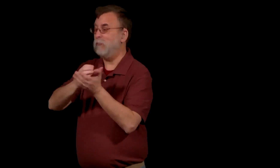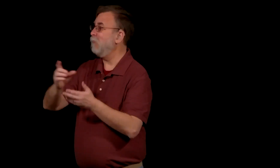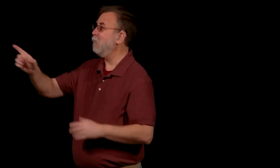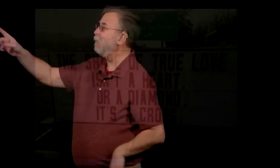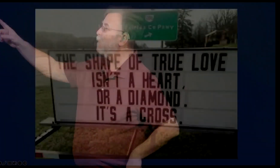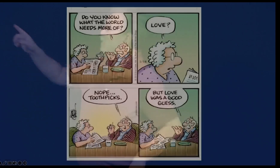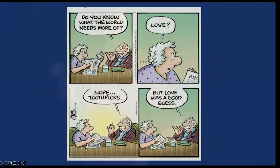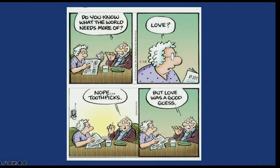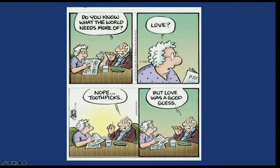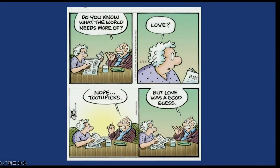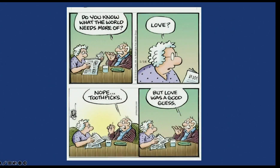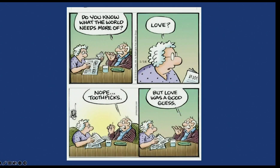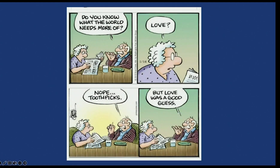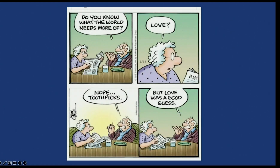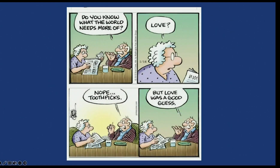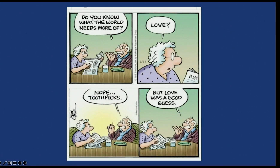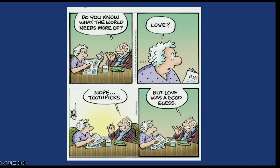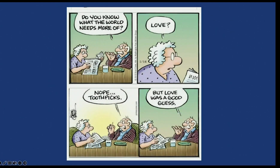The next picture.